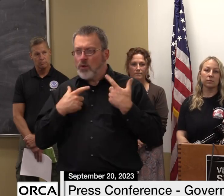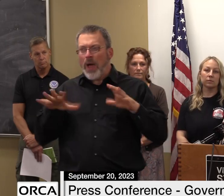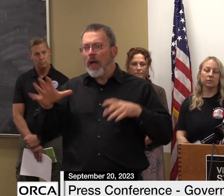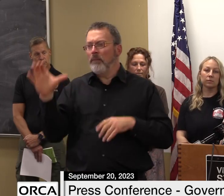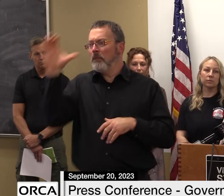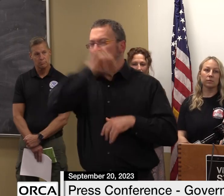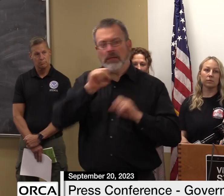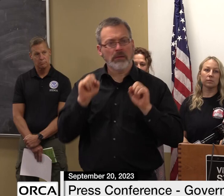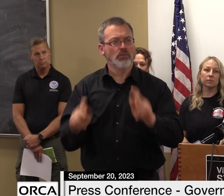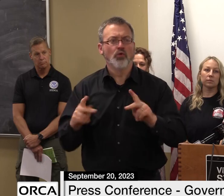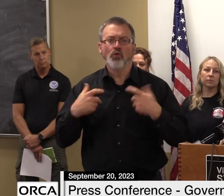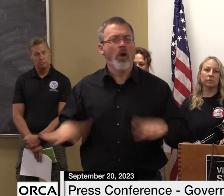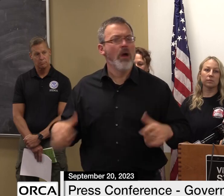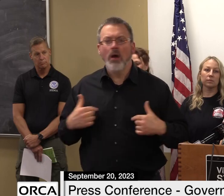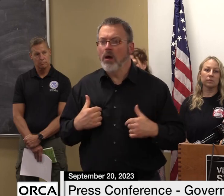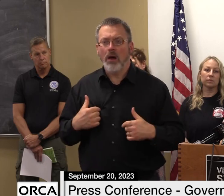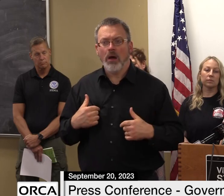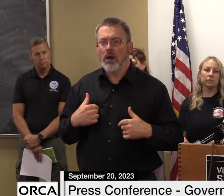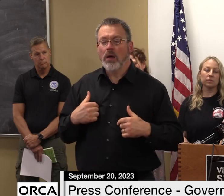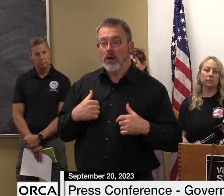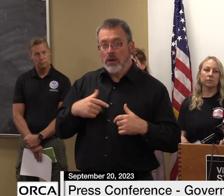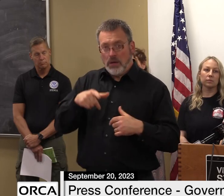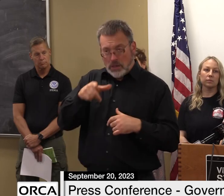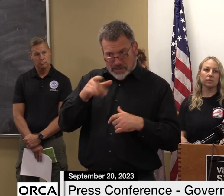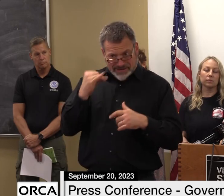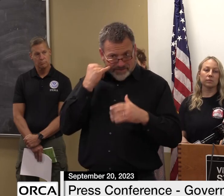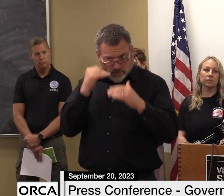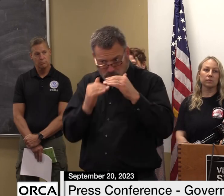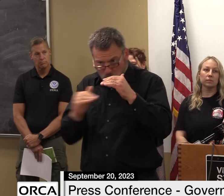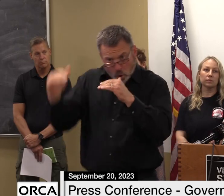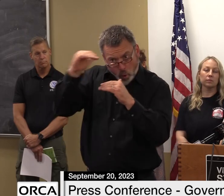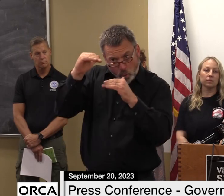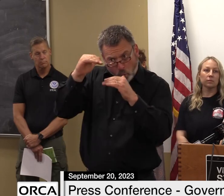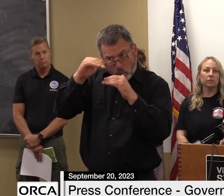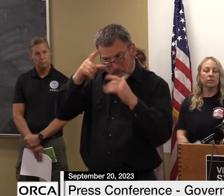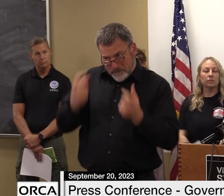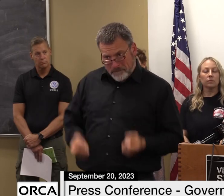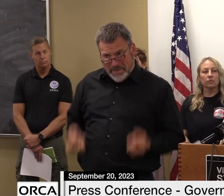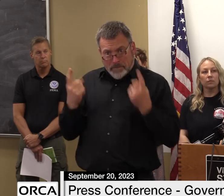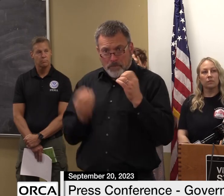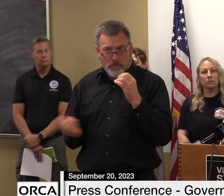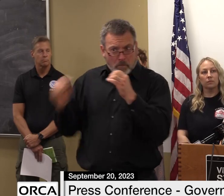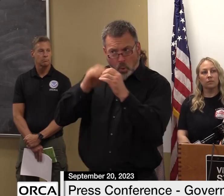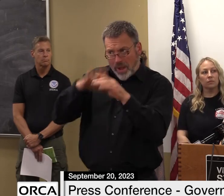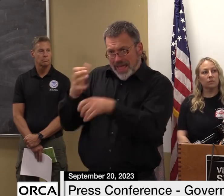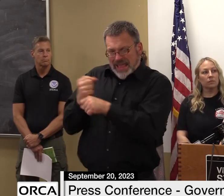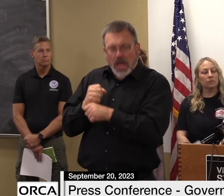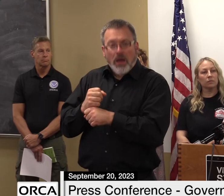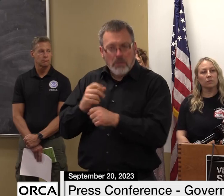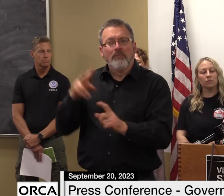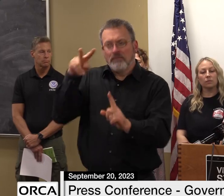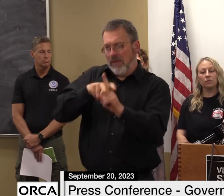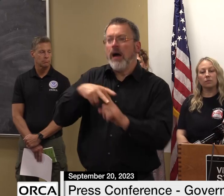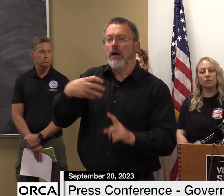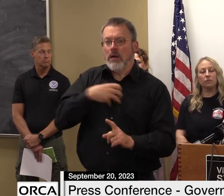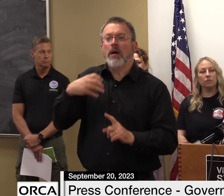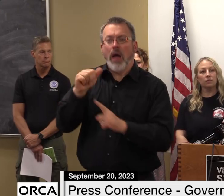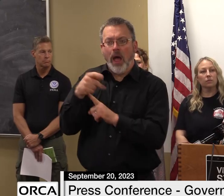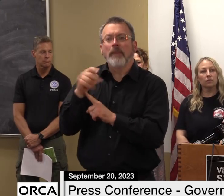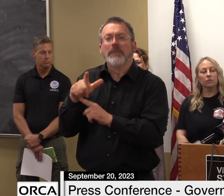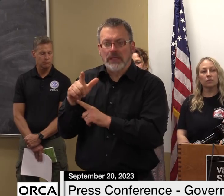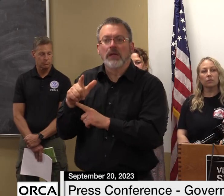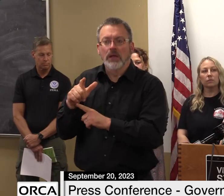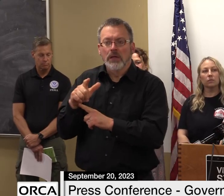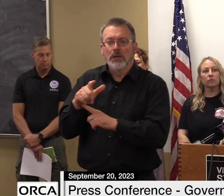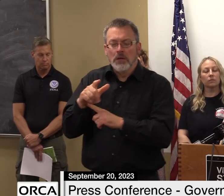haven't. Obviously, if you're satisfied and you see that the expenses line up with the award you received, that's great.